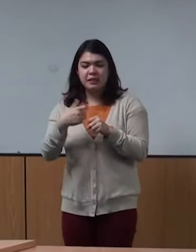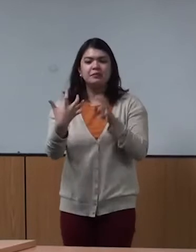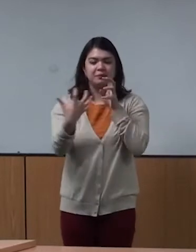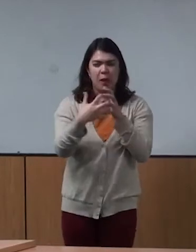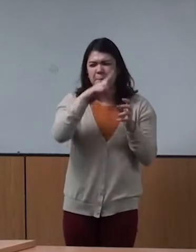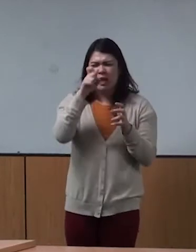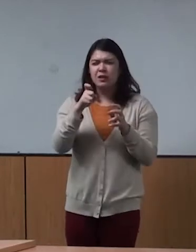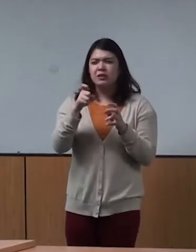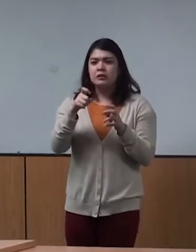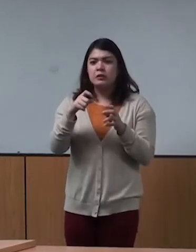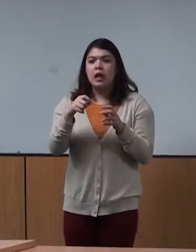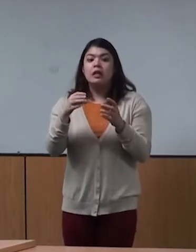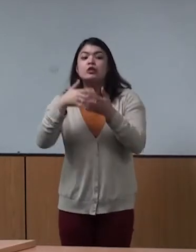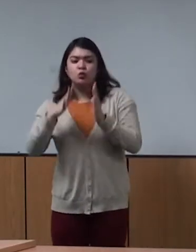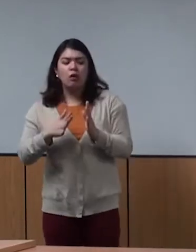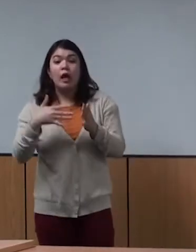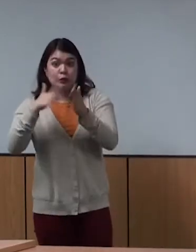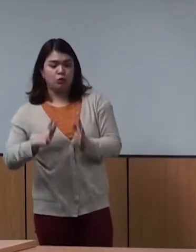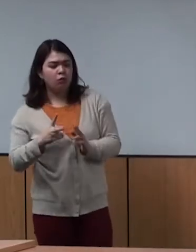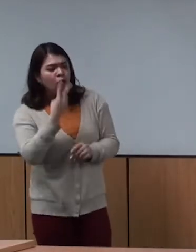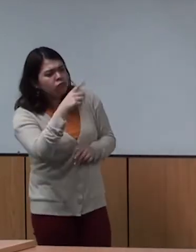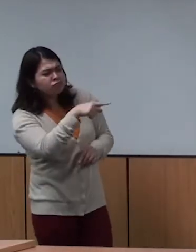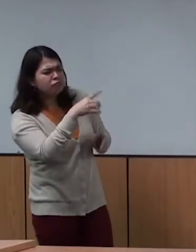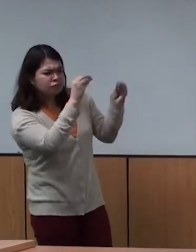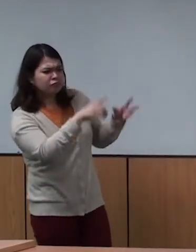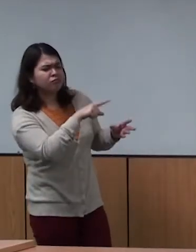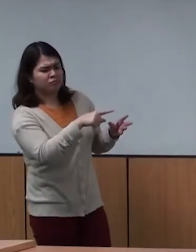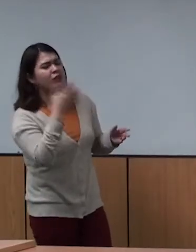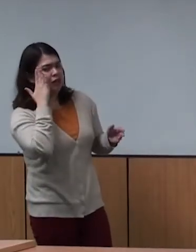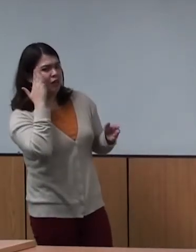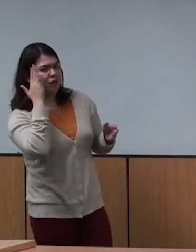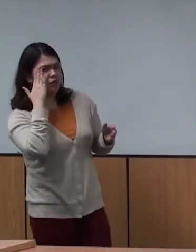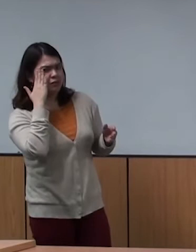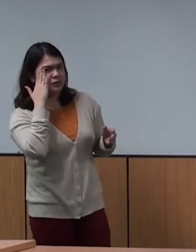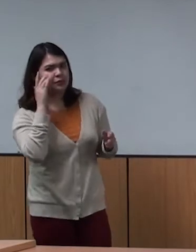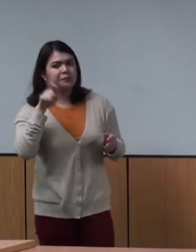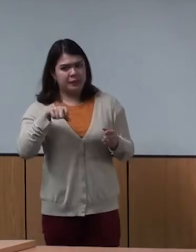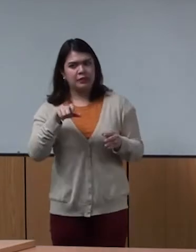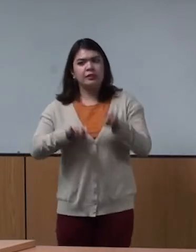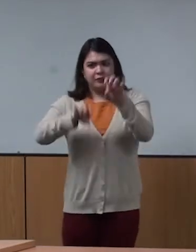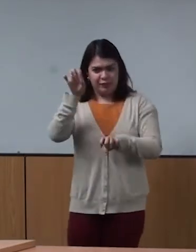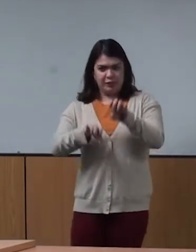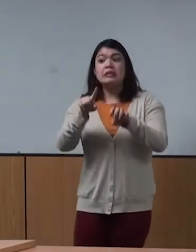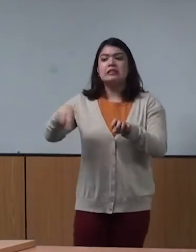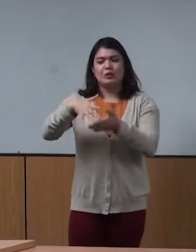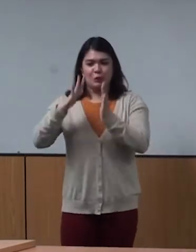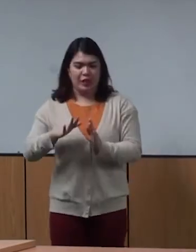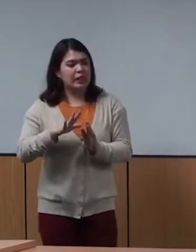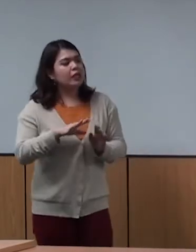being taught. Kasi nakikita niya based on the assessment, based on the evaluation, and